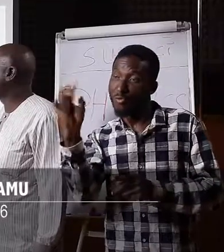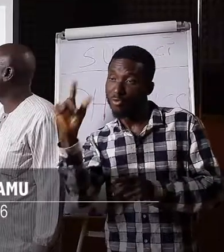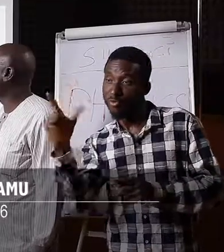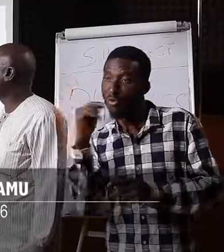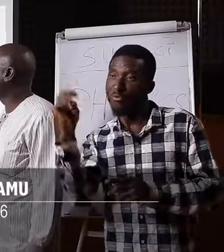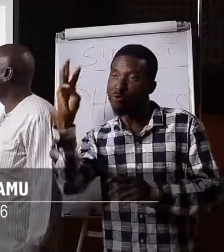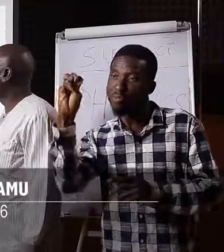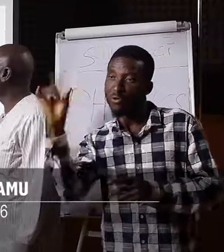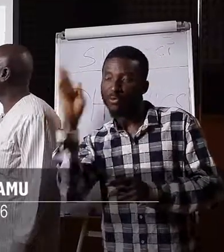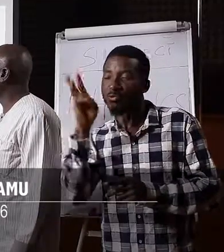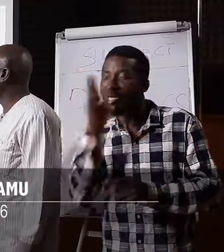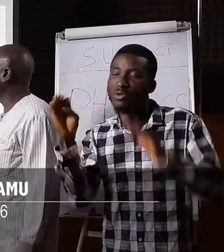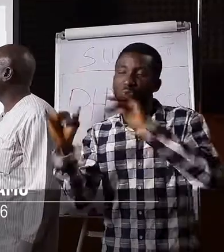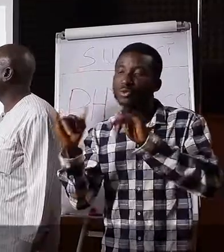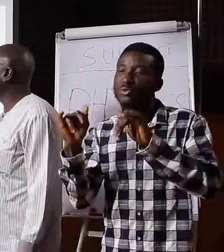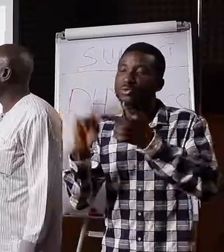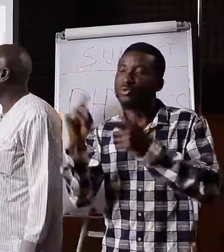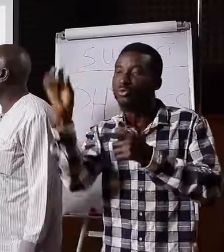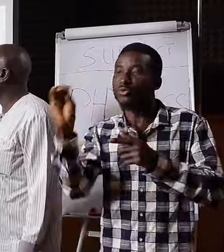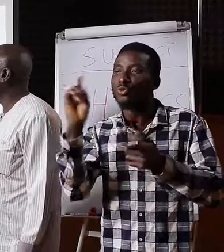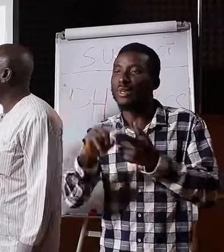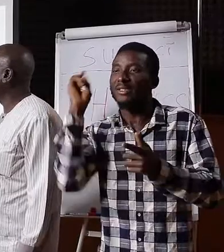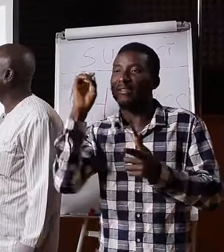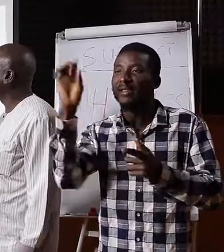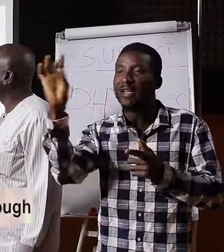mercury, Hg, will be equals to